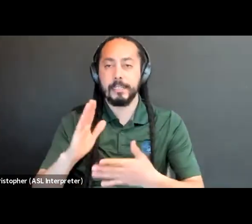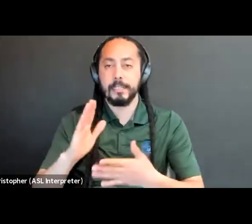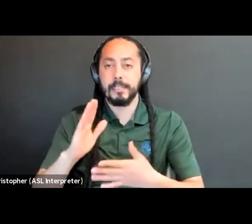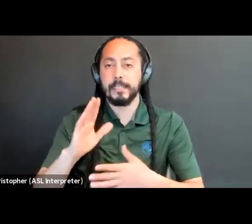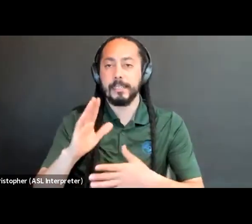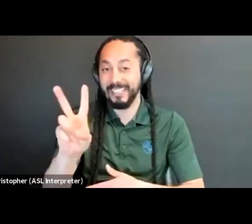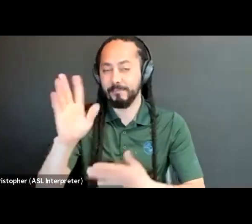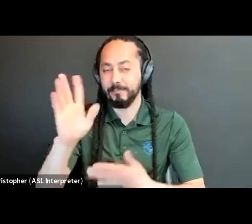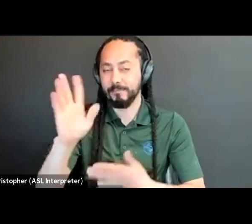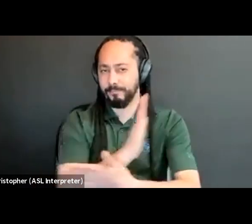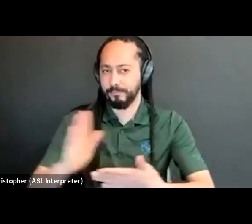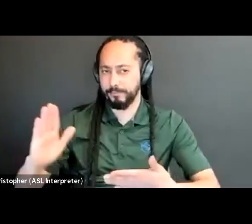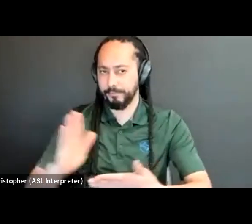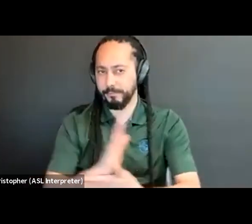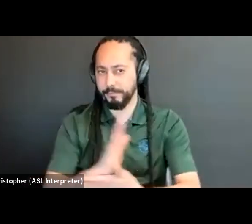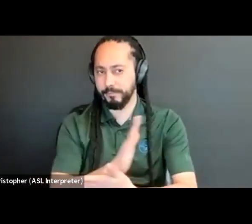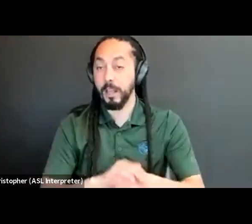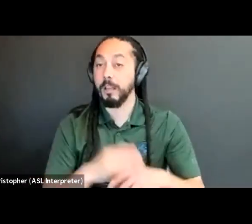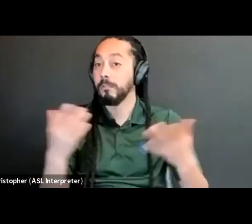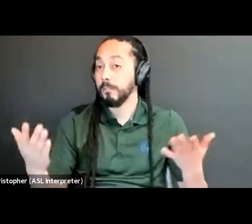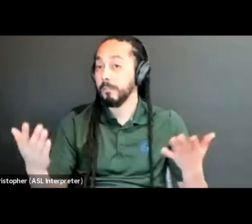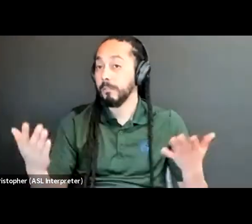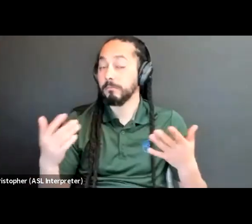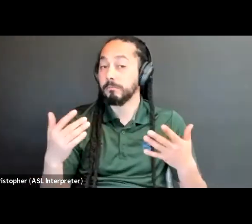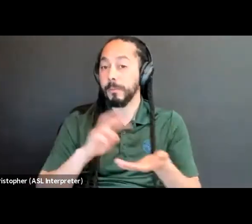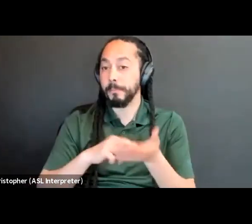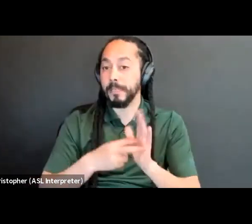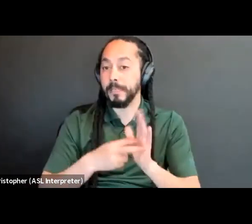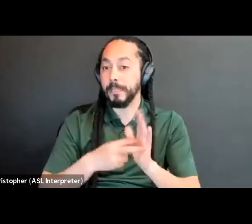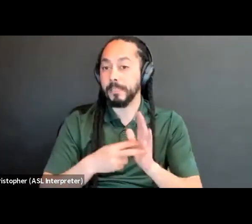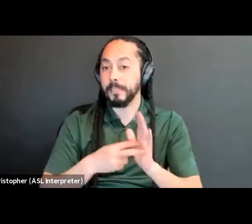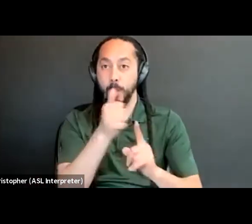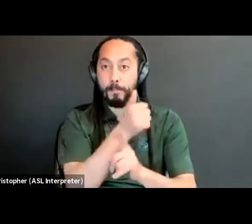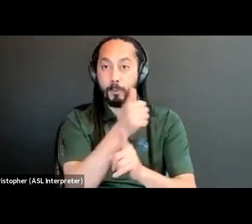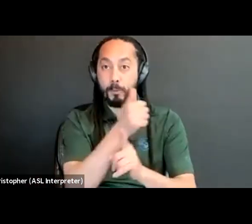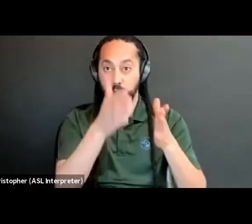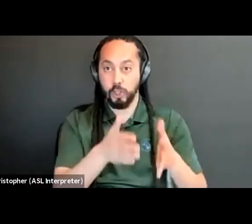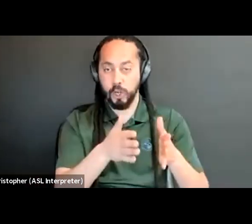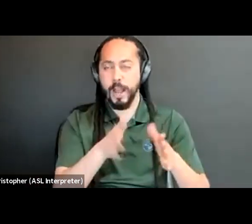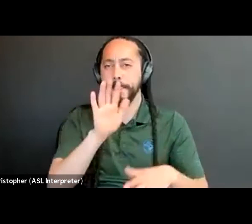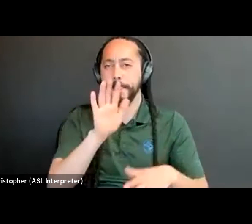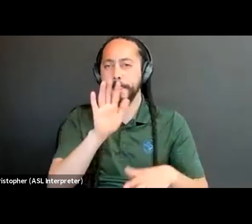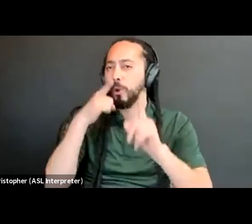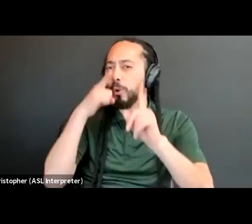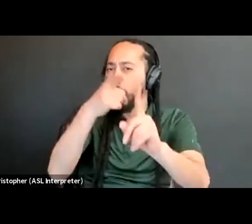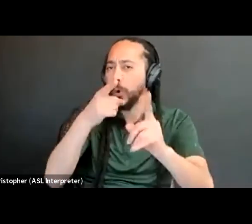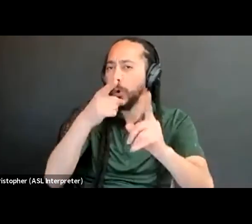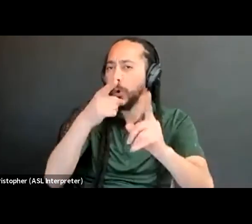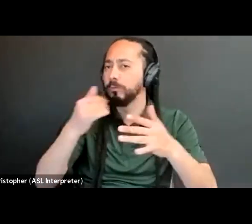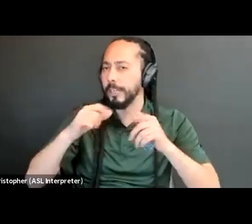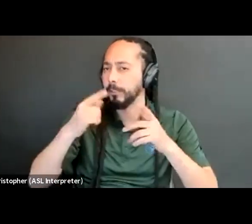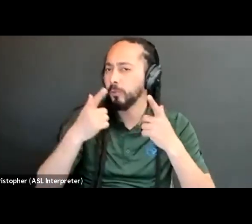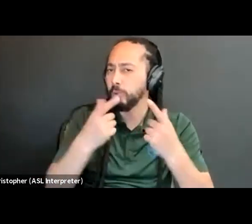what does the abuser intend by their violence? So that is to say, what are they trying to accomplish? What do they think they're